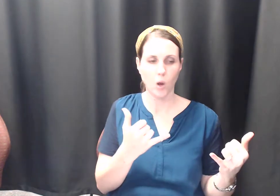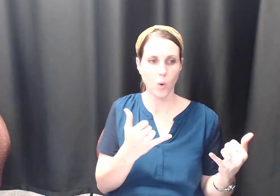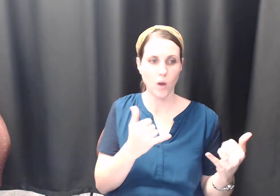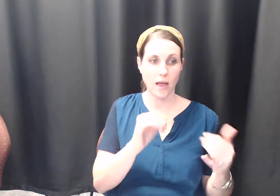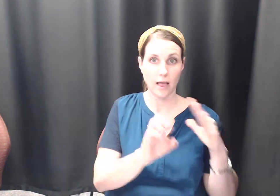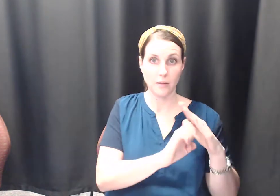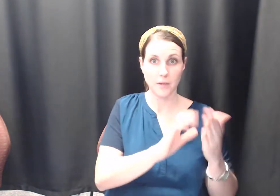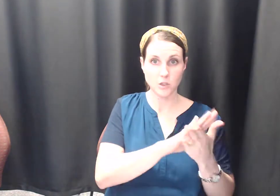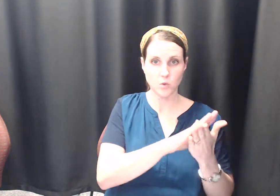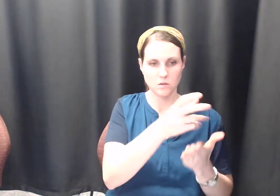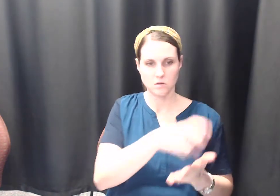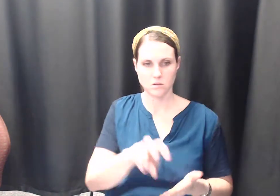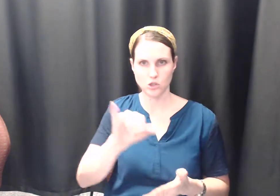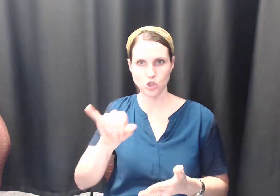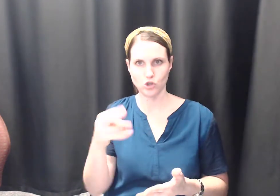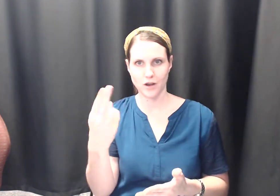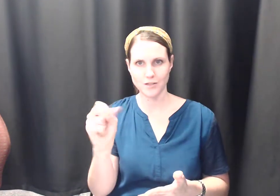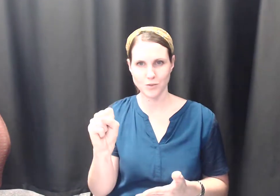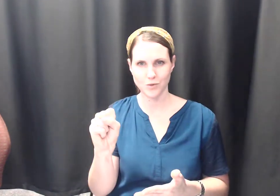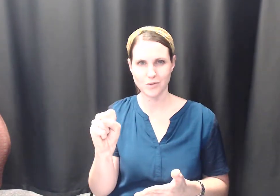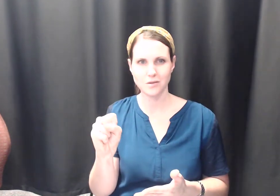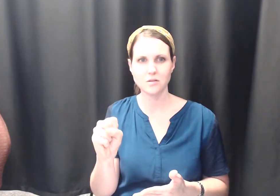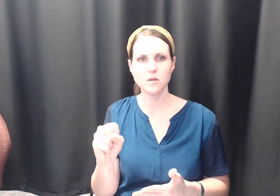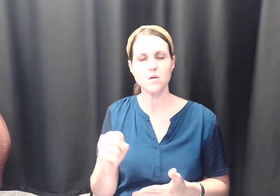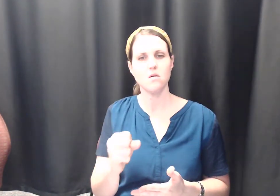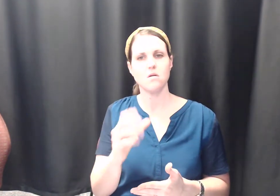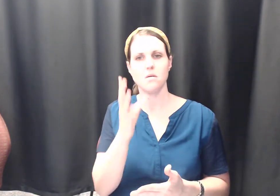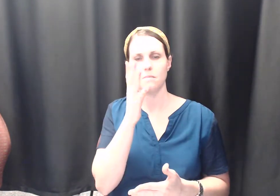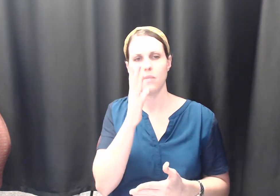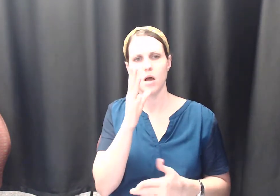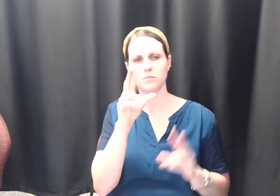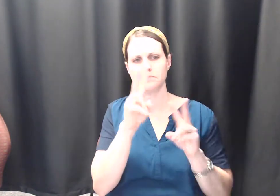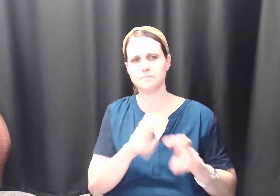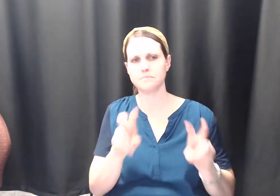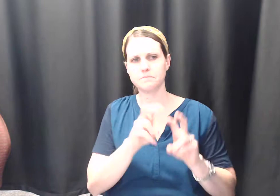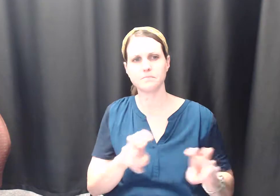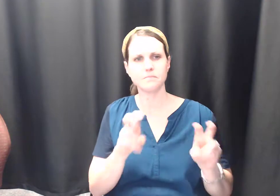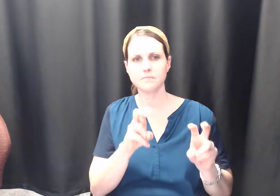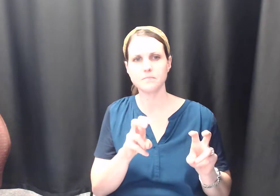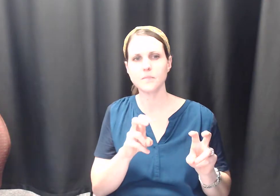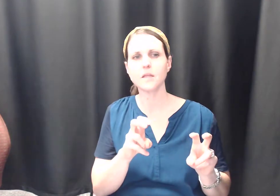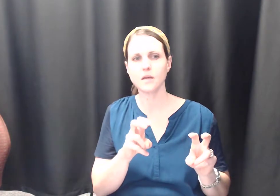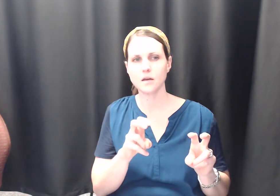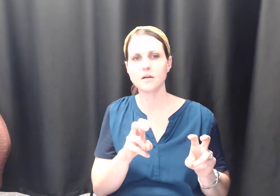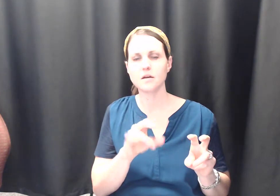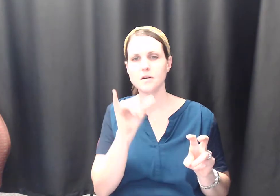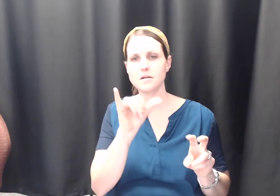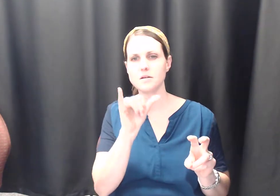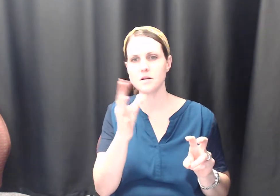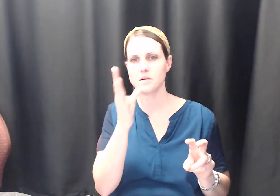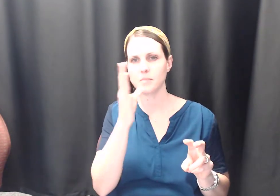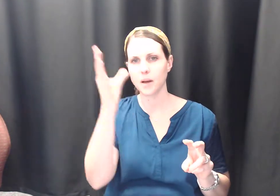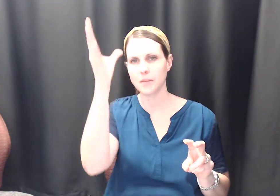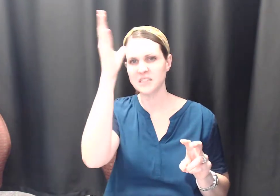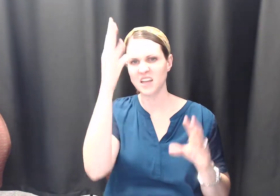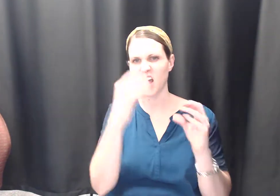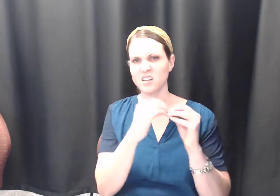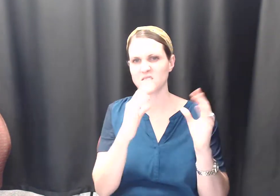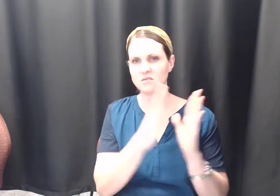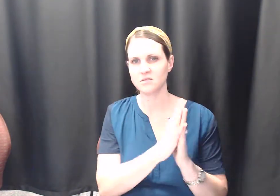more inquiry reveals that mum and dad have not been getting on as well as usual, partly explained by the new arrival and partly